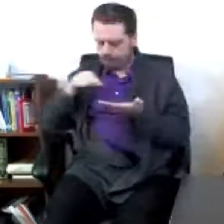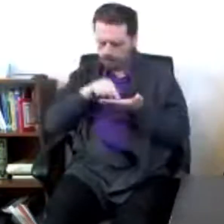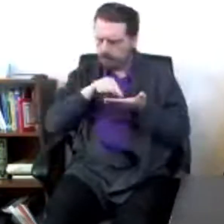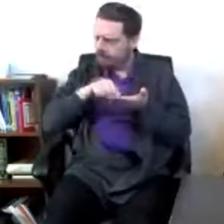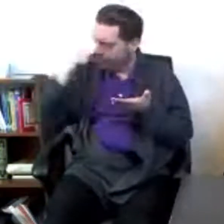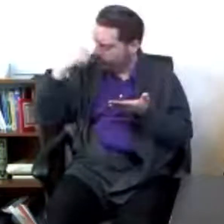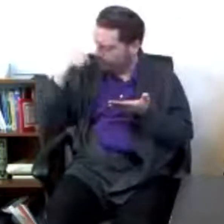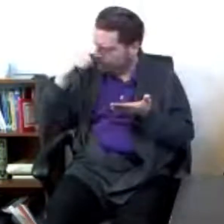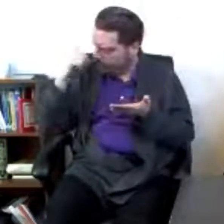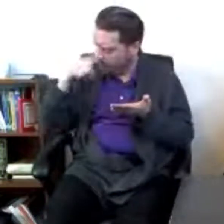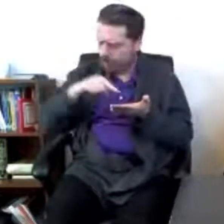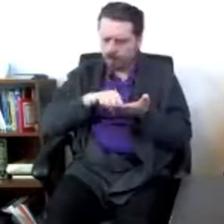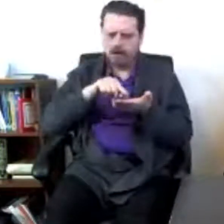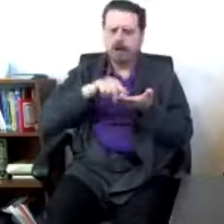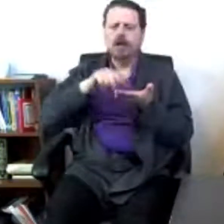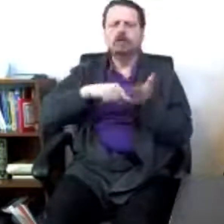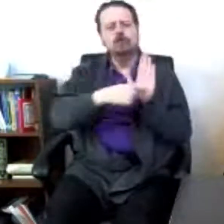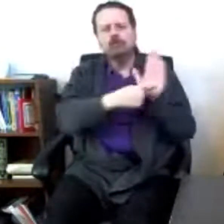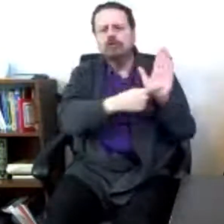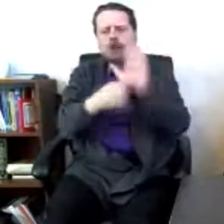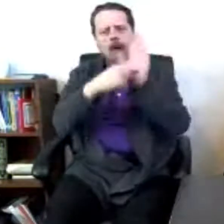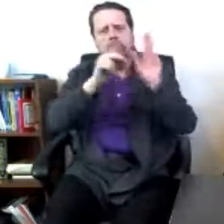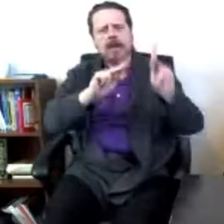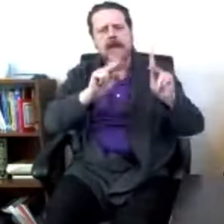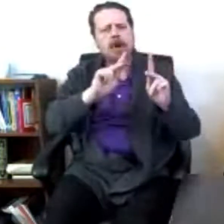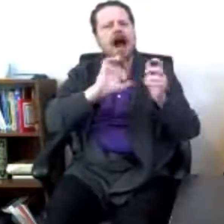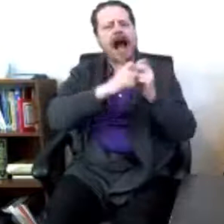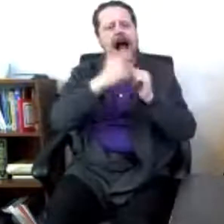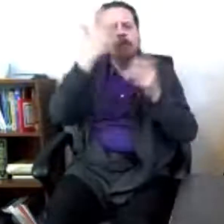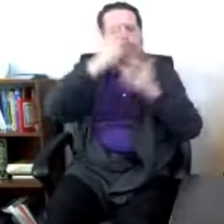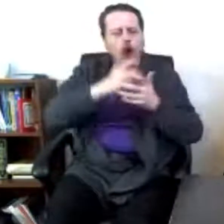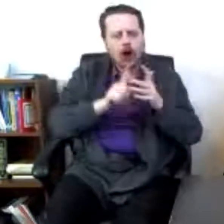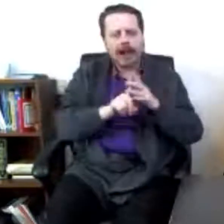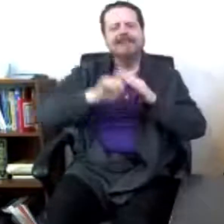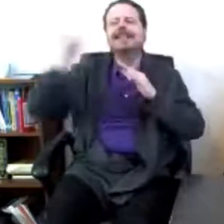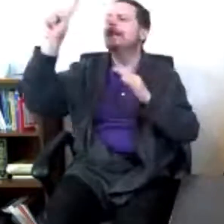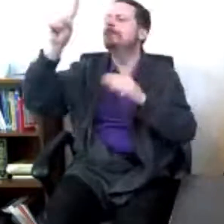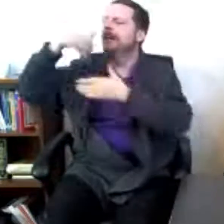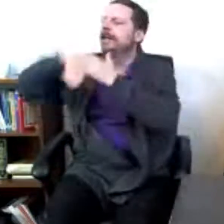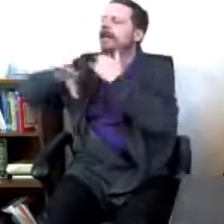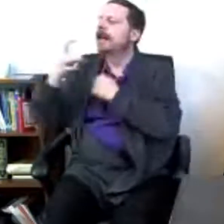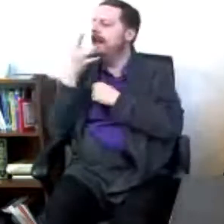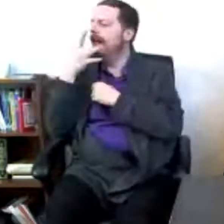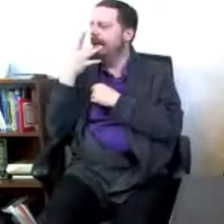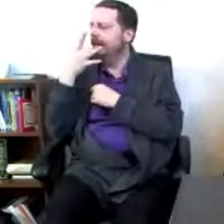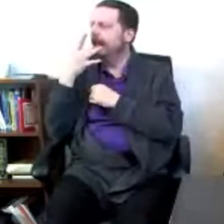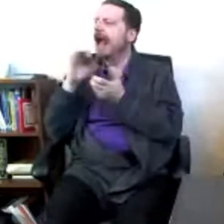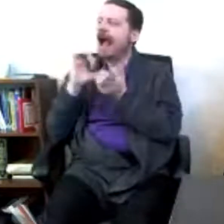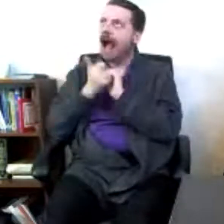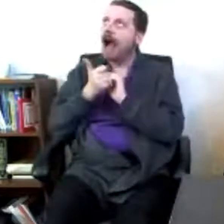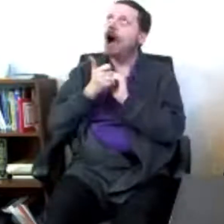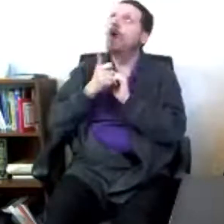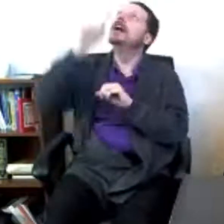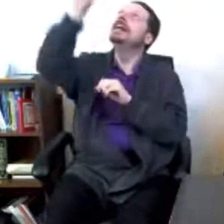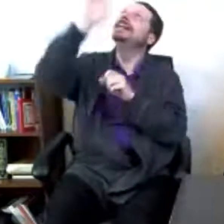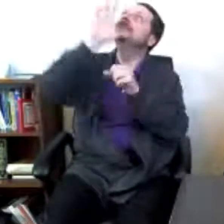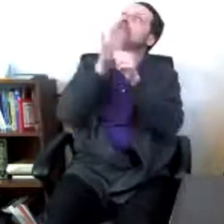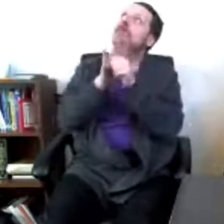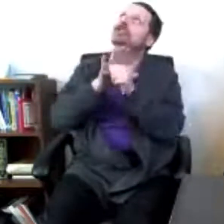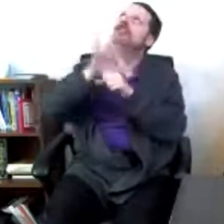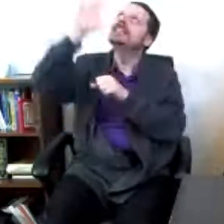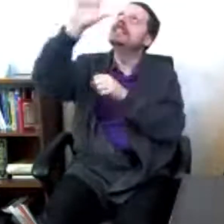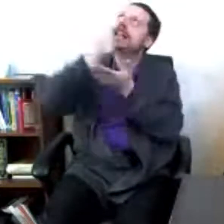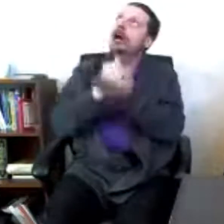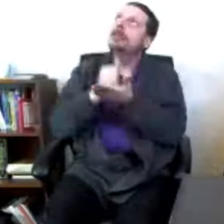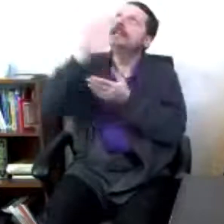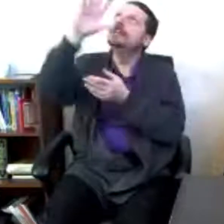is to help people get out of darkness into the light by the leave, by the permission, by the help